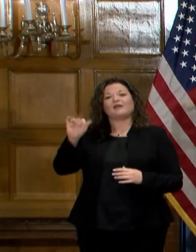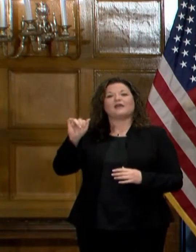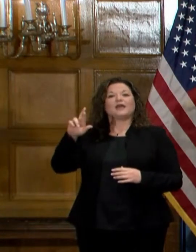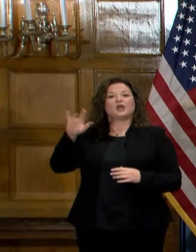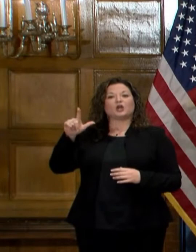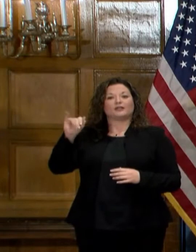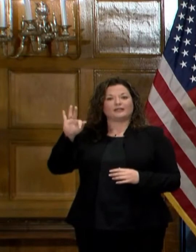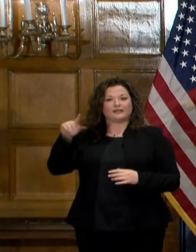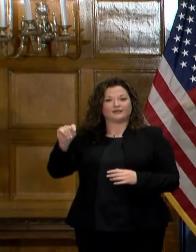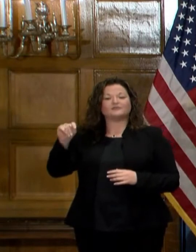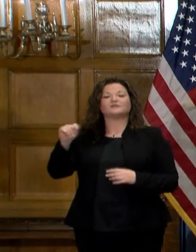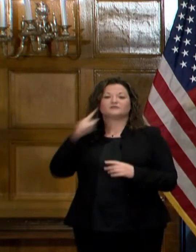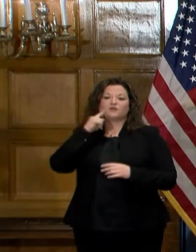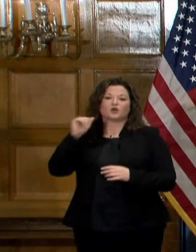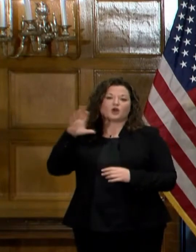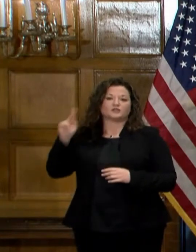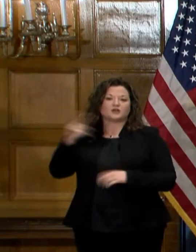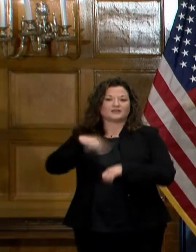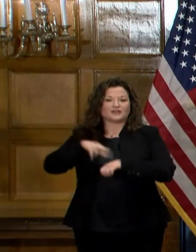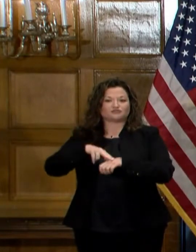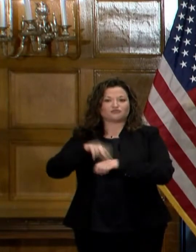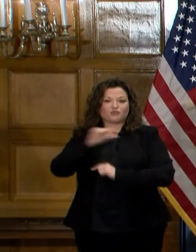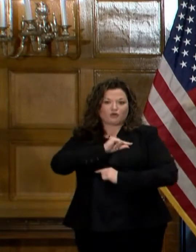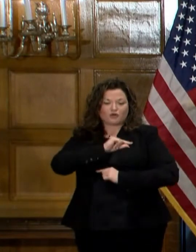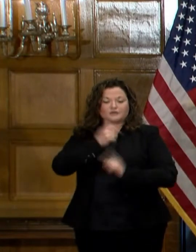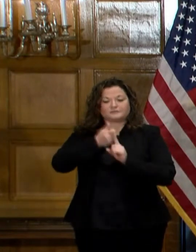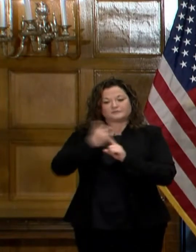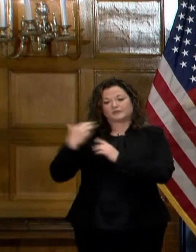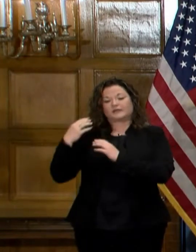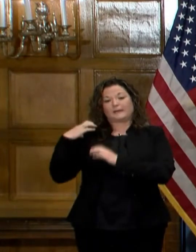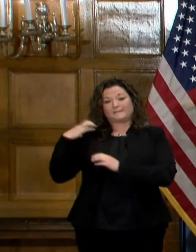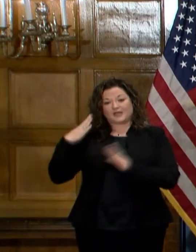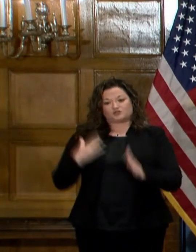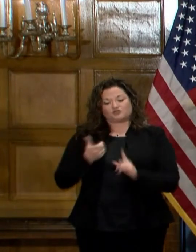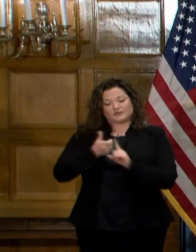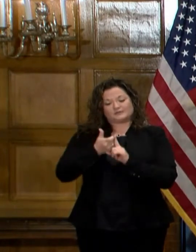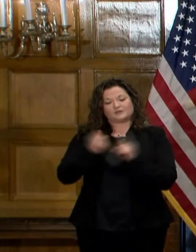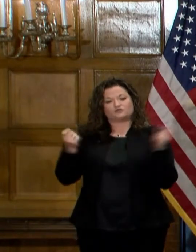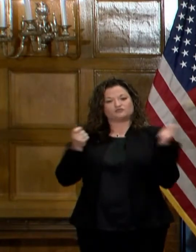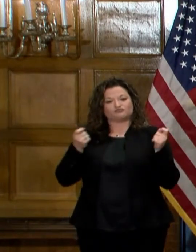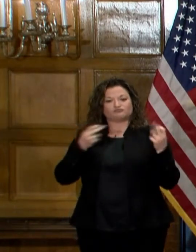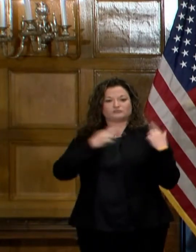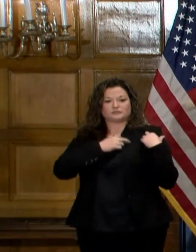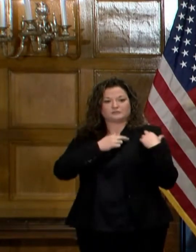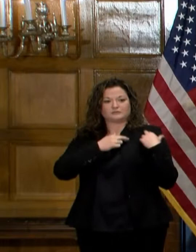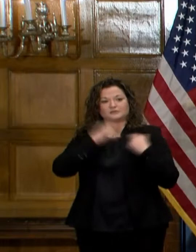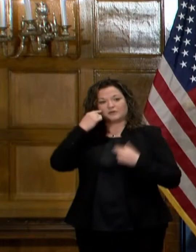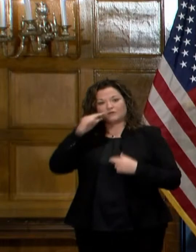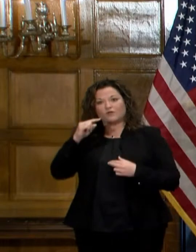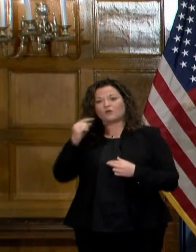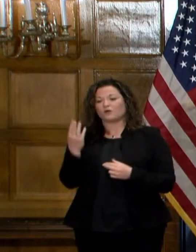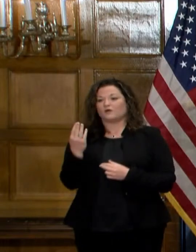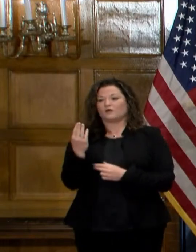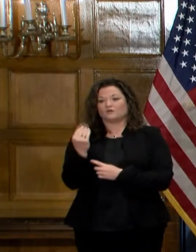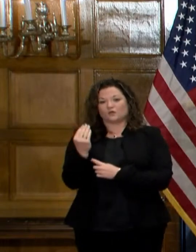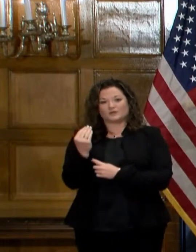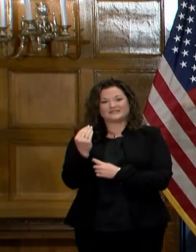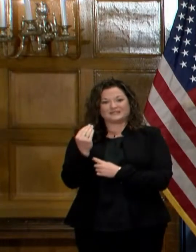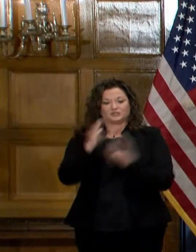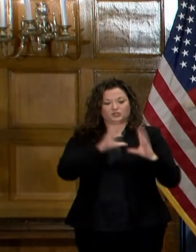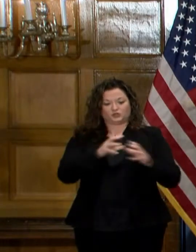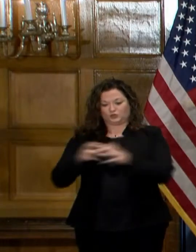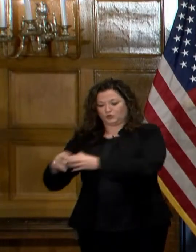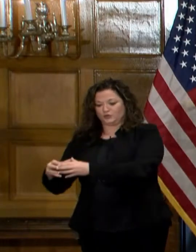Arkansas Air National Guard. And as commander, he was responsible for the wing's 14 subordinate